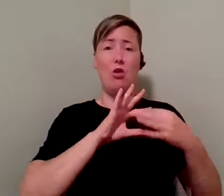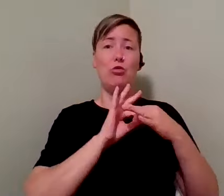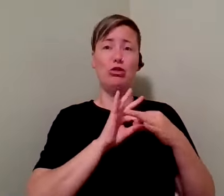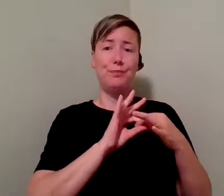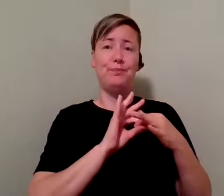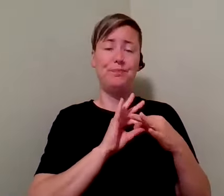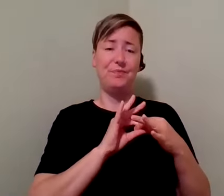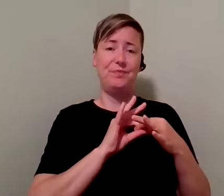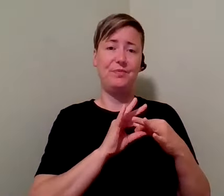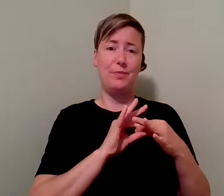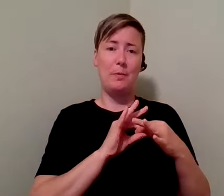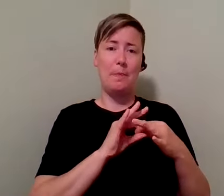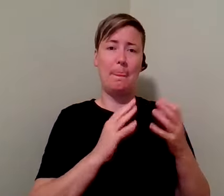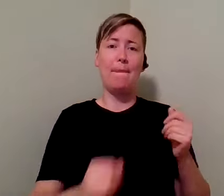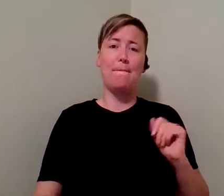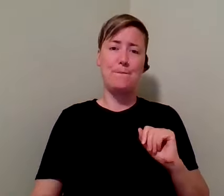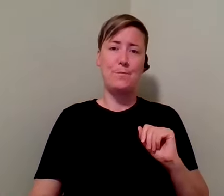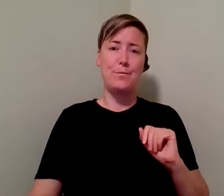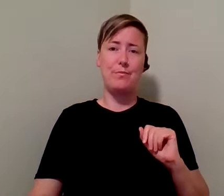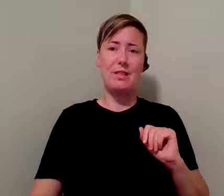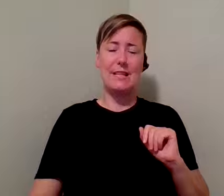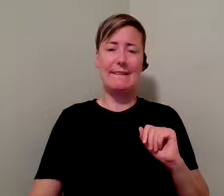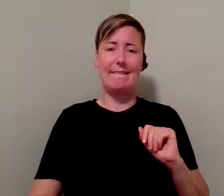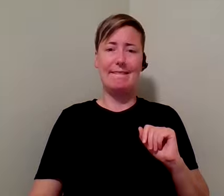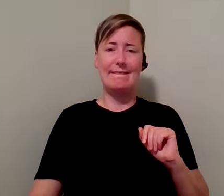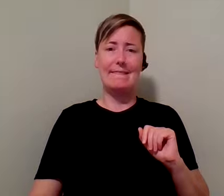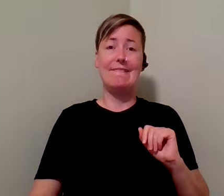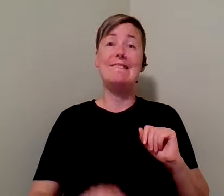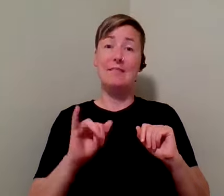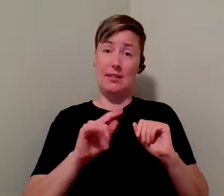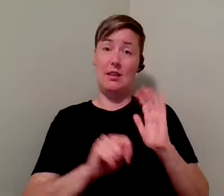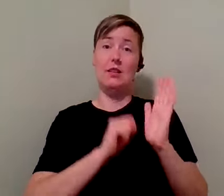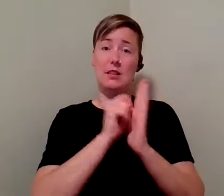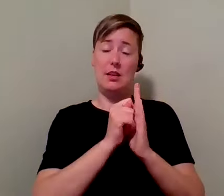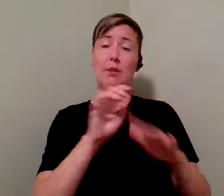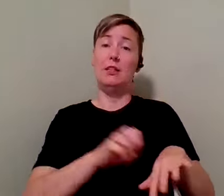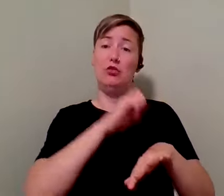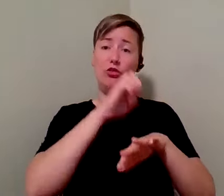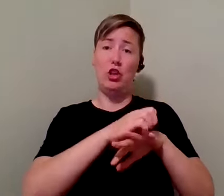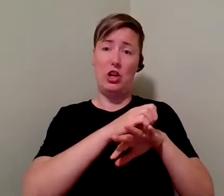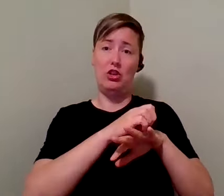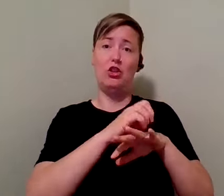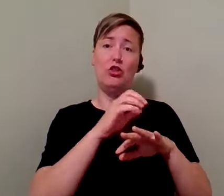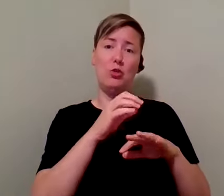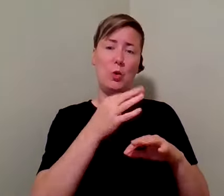because by that time I was engaged to be married to my girlfriend, or I was about to be engaged.